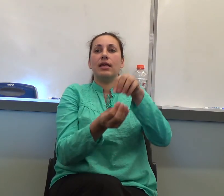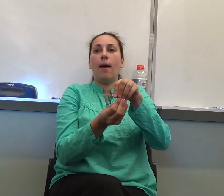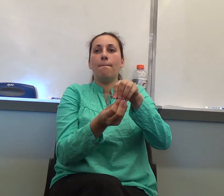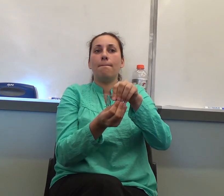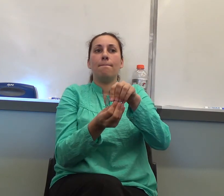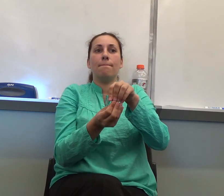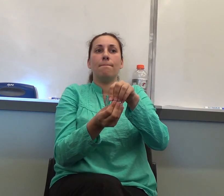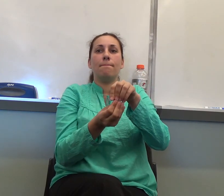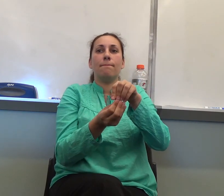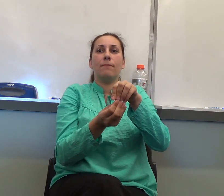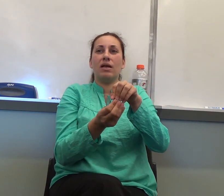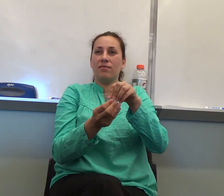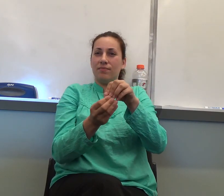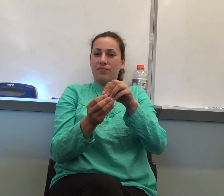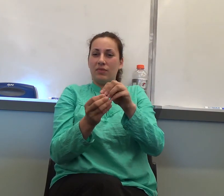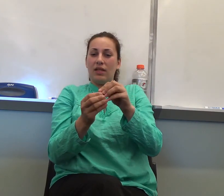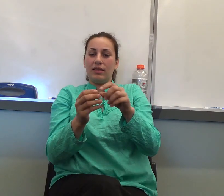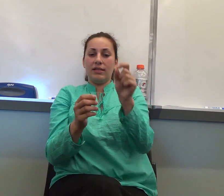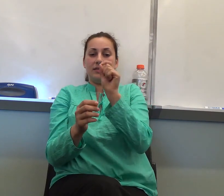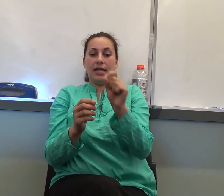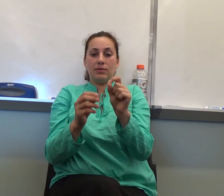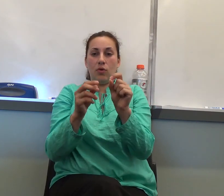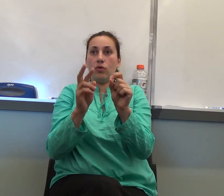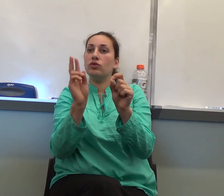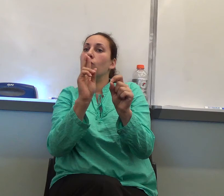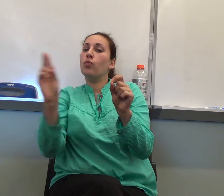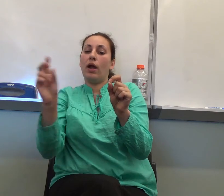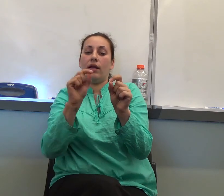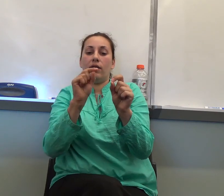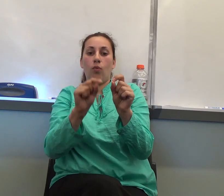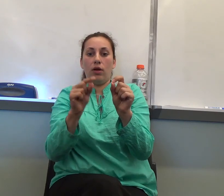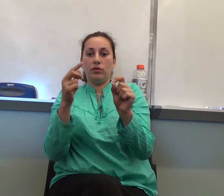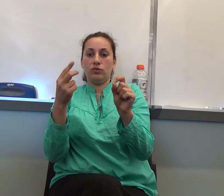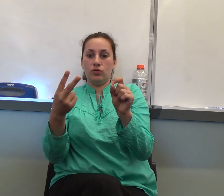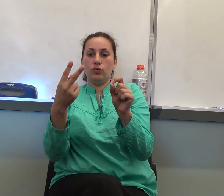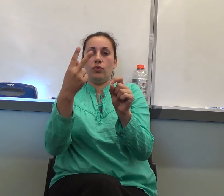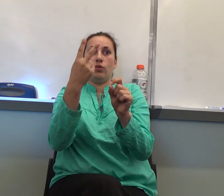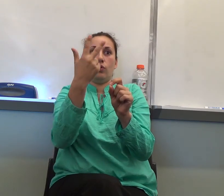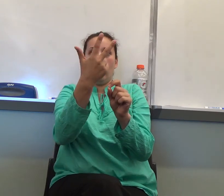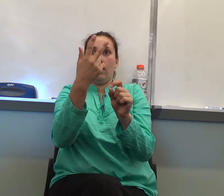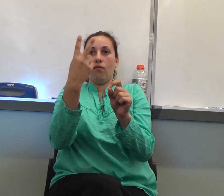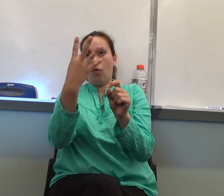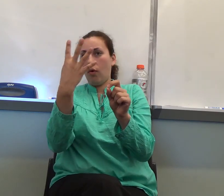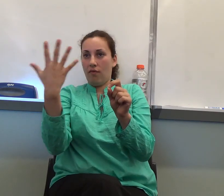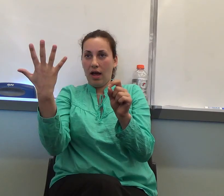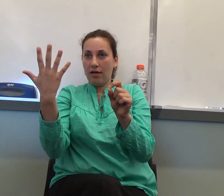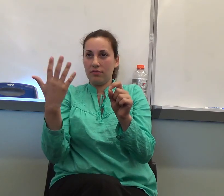place values to the right of the decimal point in the two numbers you're multiplying. Okay?